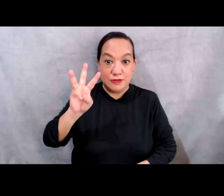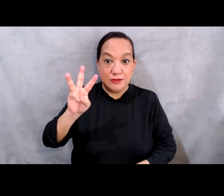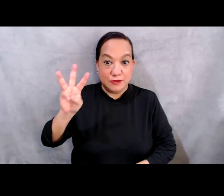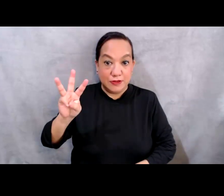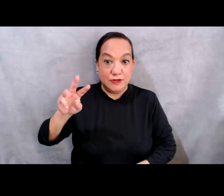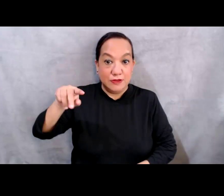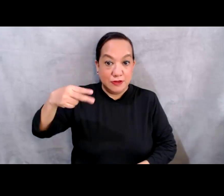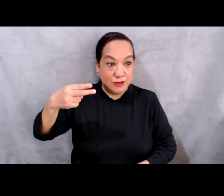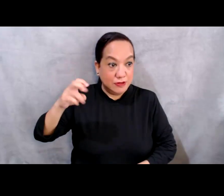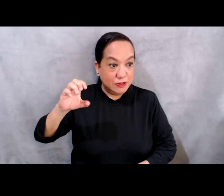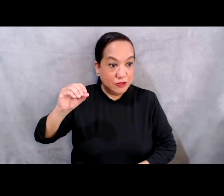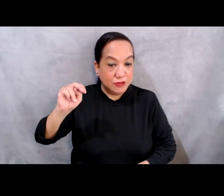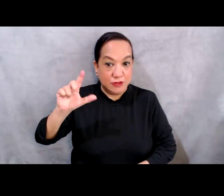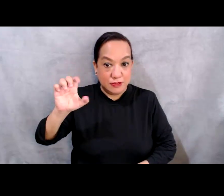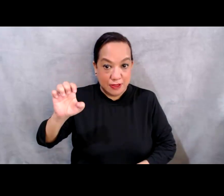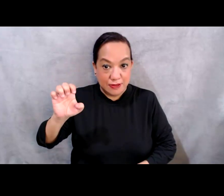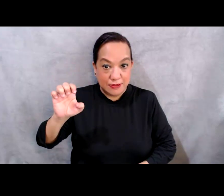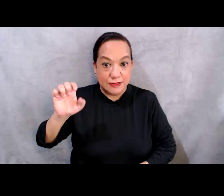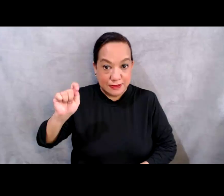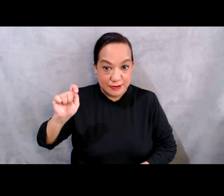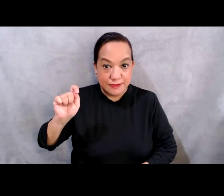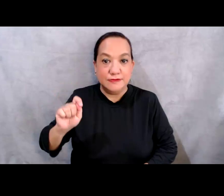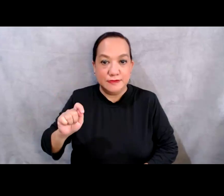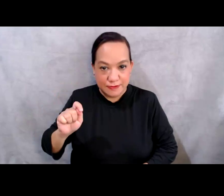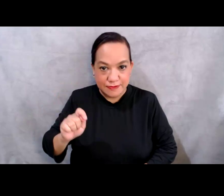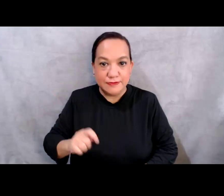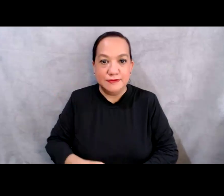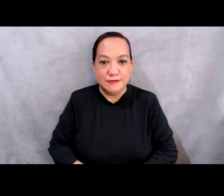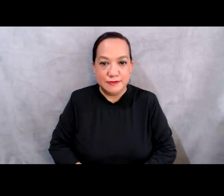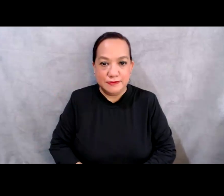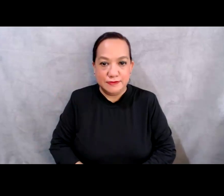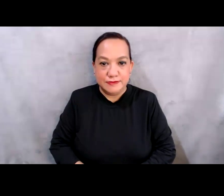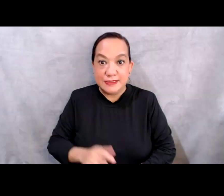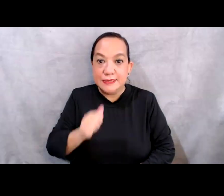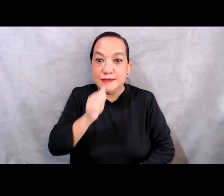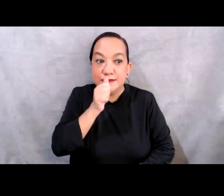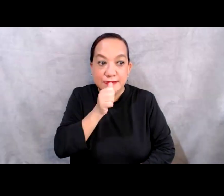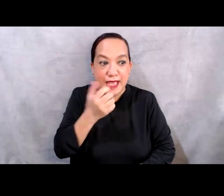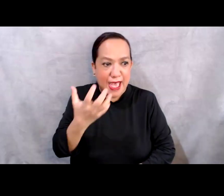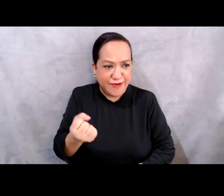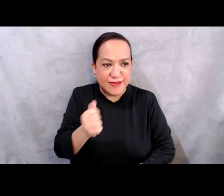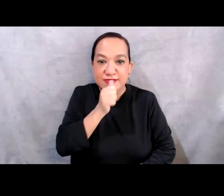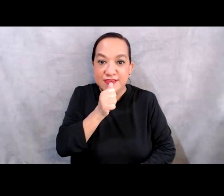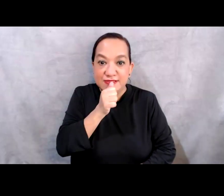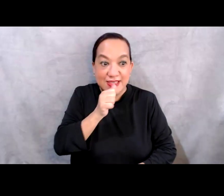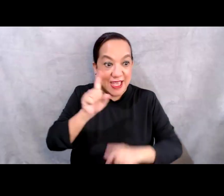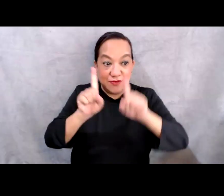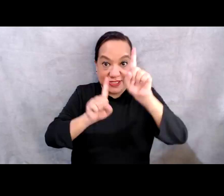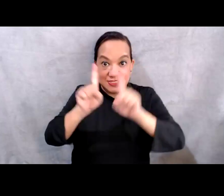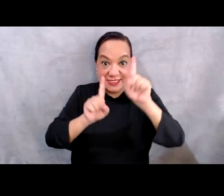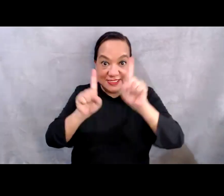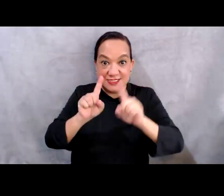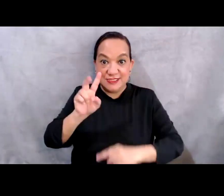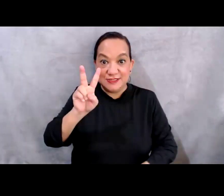www.pigeonhole.com and into the address bar. The event passcode is Milan